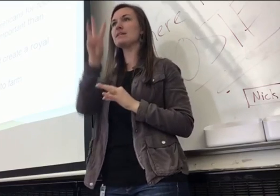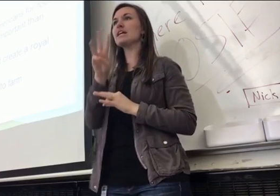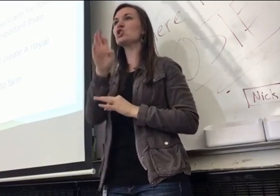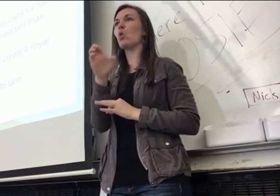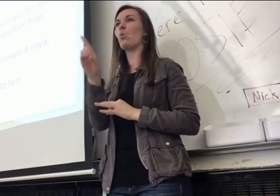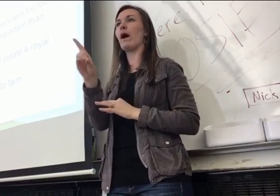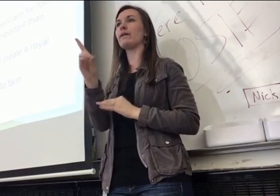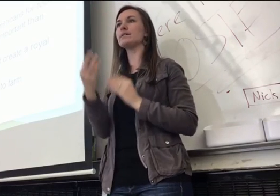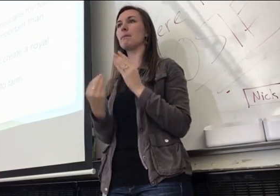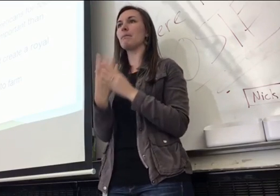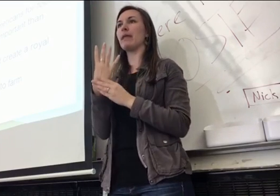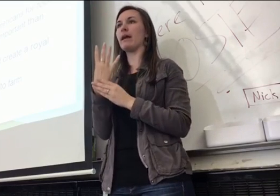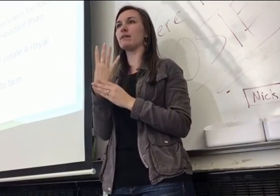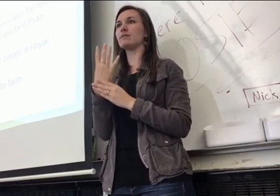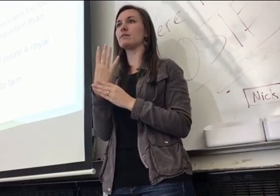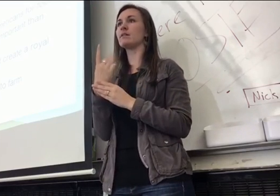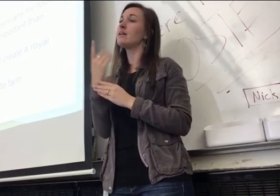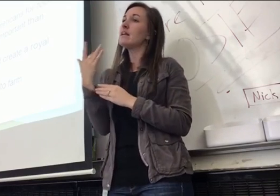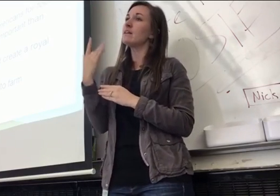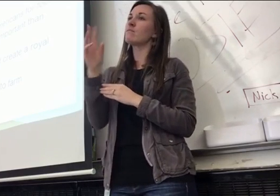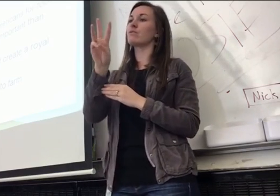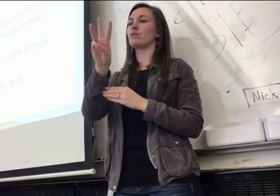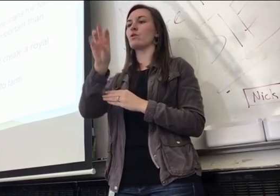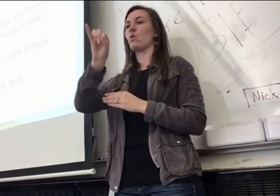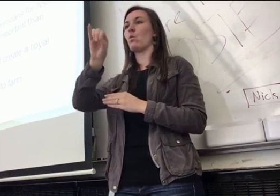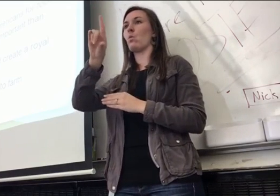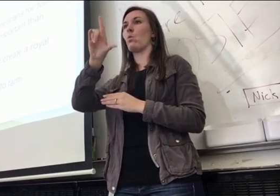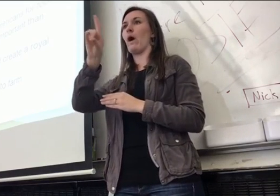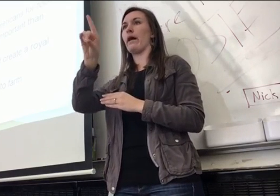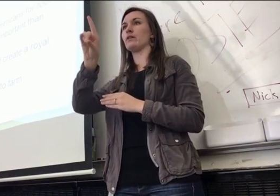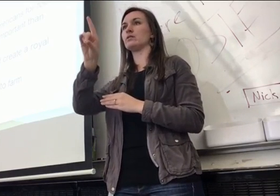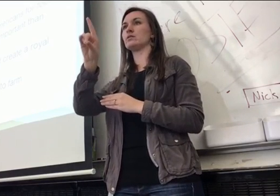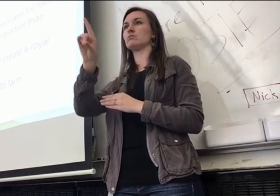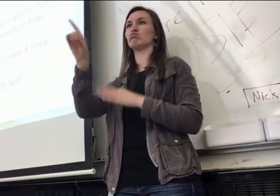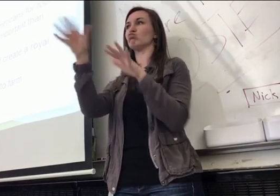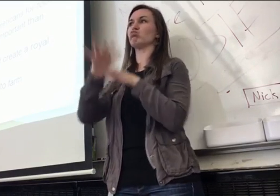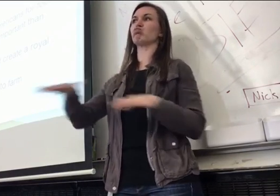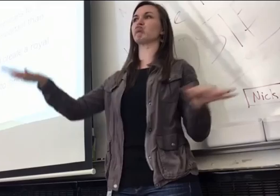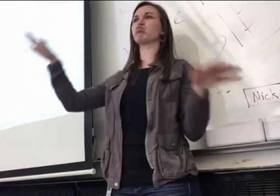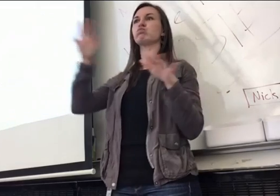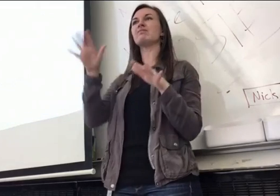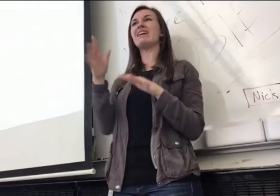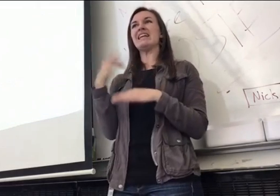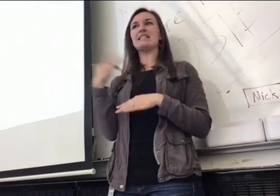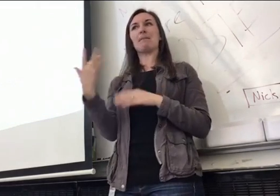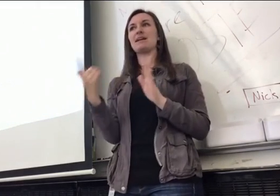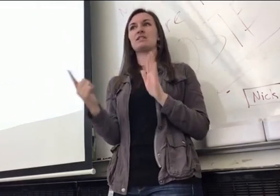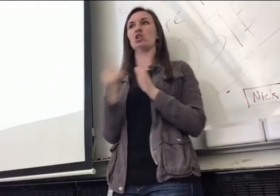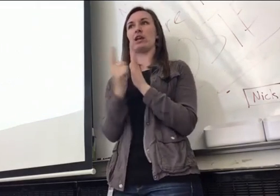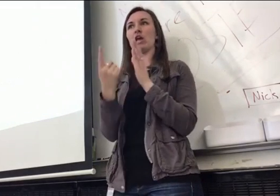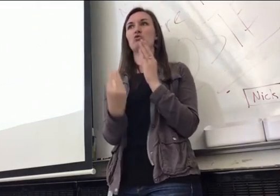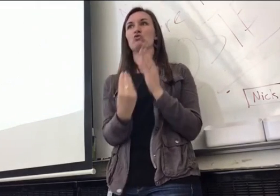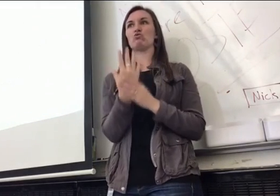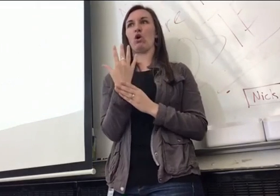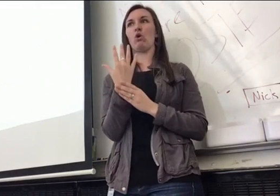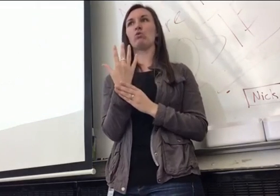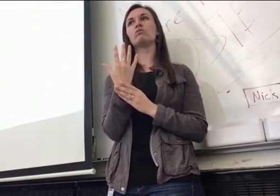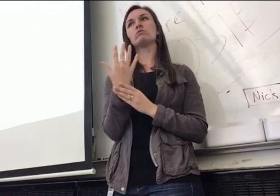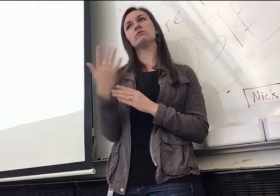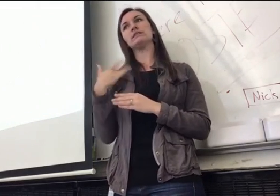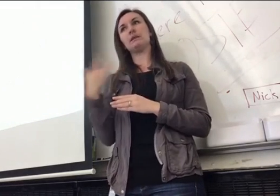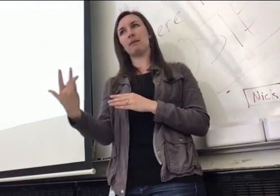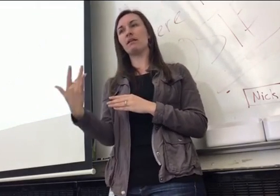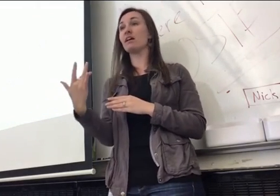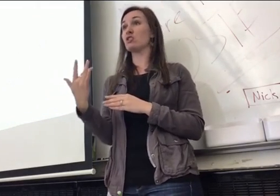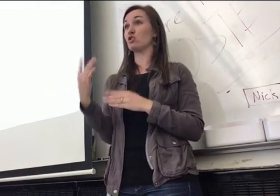allowed typically to be able to actually grow truffles because it's very difficult to be able to grow. So instead, it's free, but